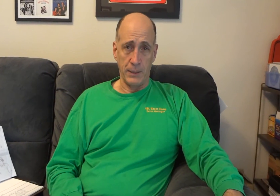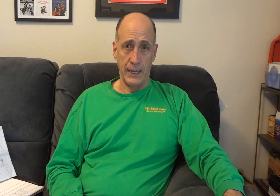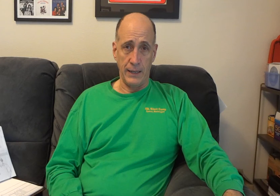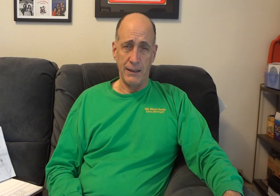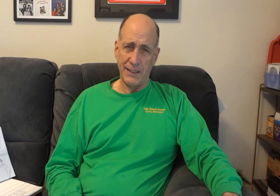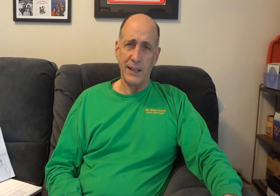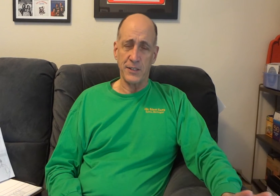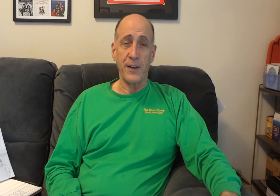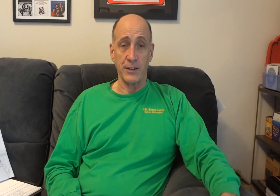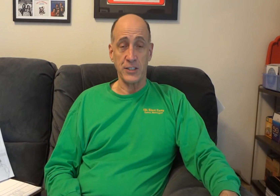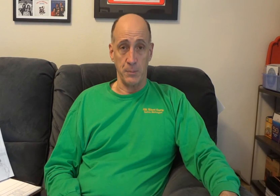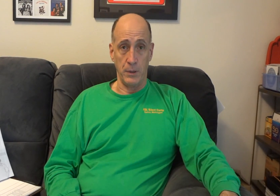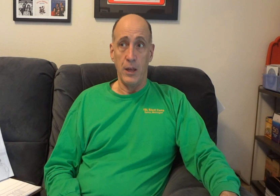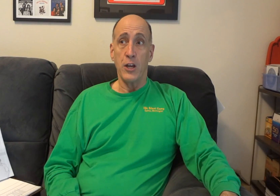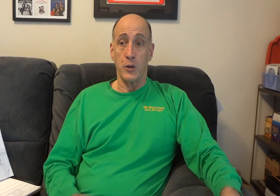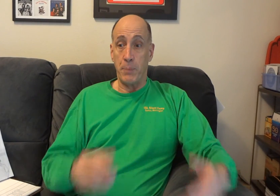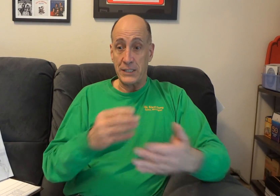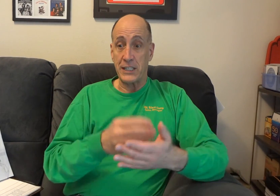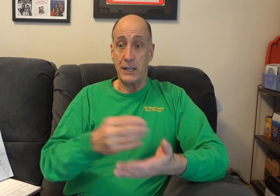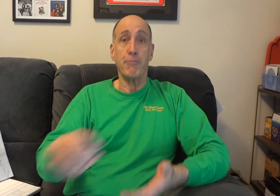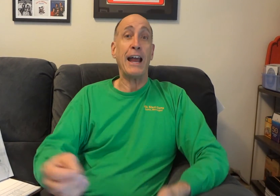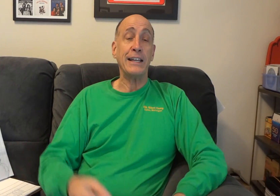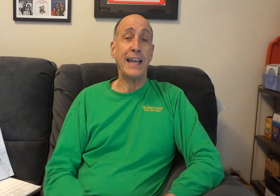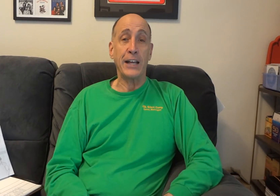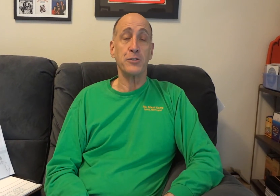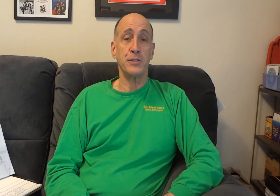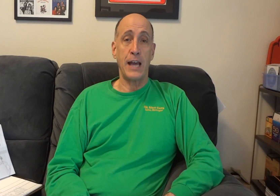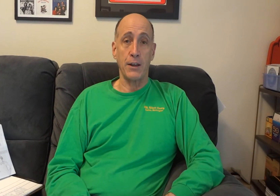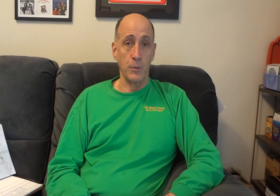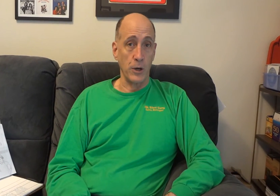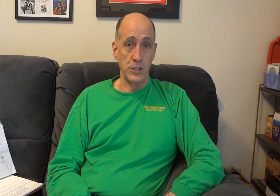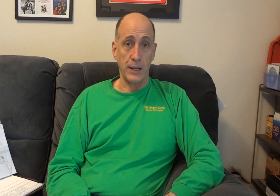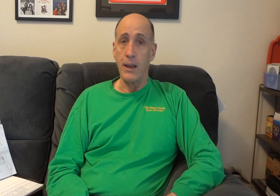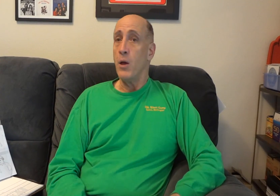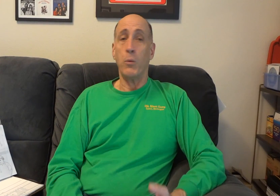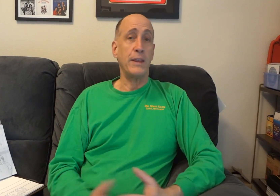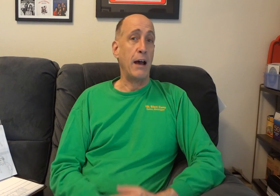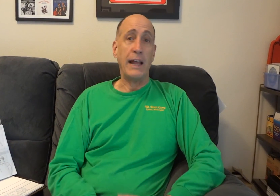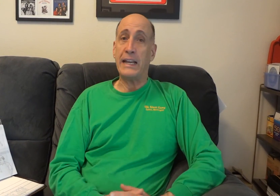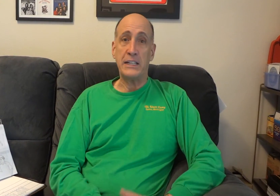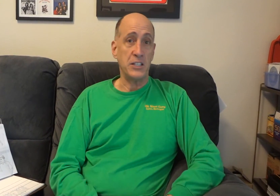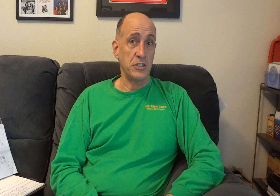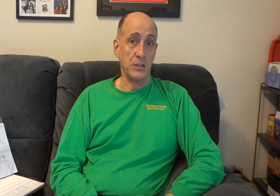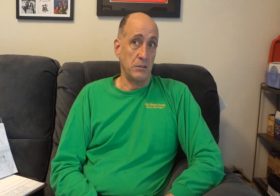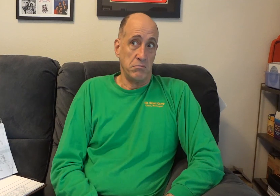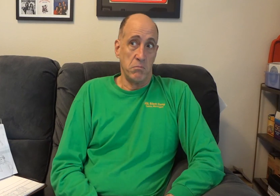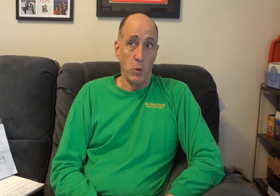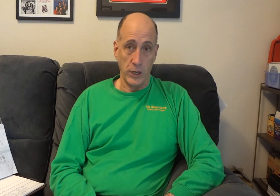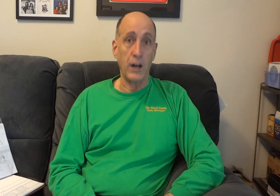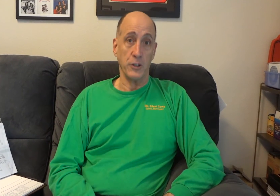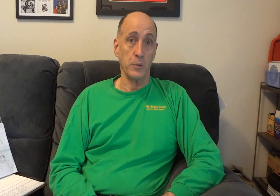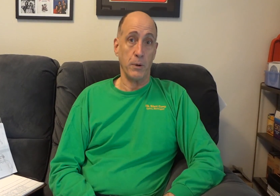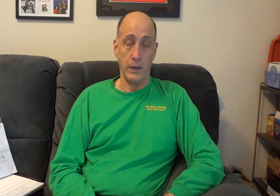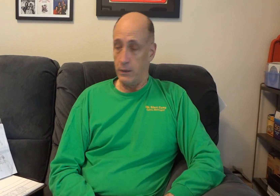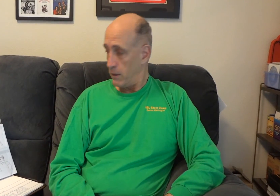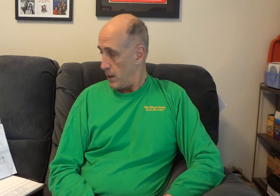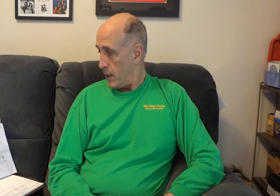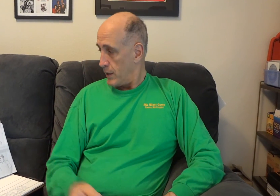complicated. I think it's fairly simple. You're basically writing the answers down on the worksheet without any additional work on your part.